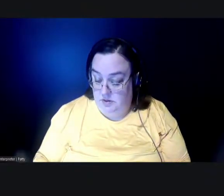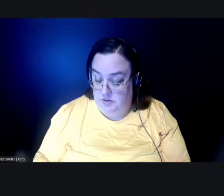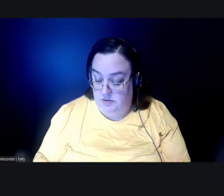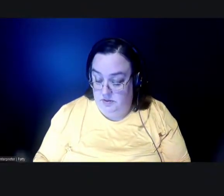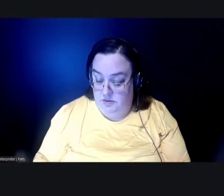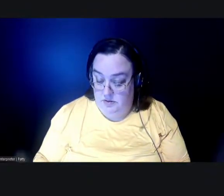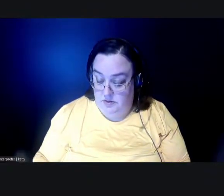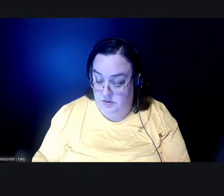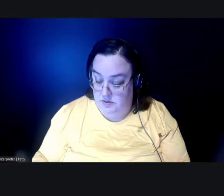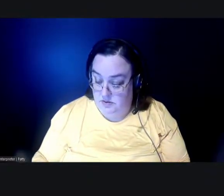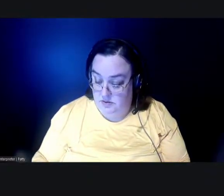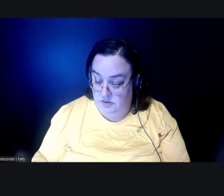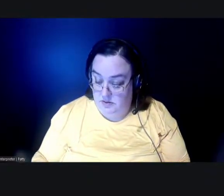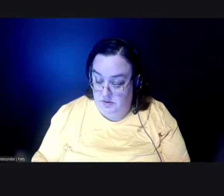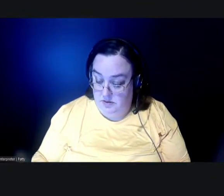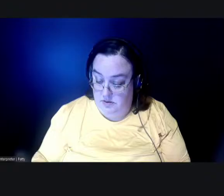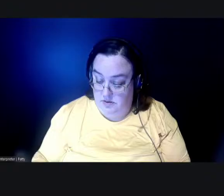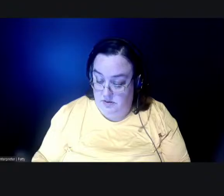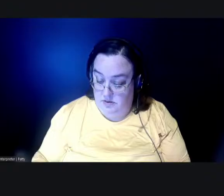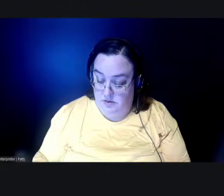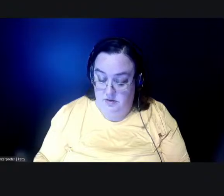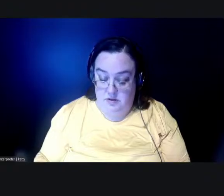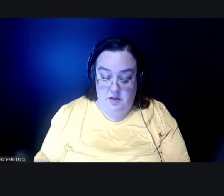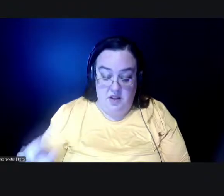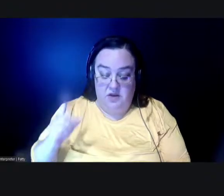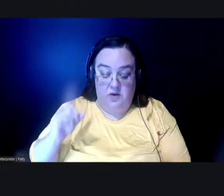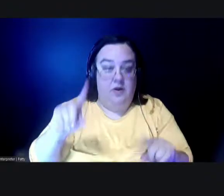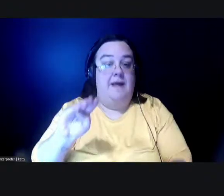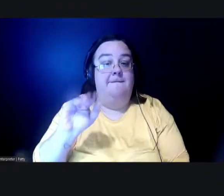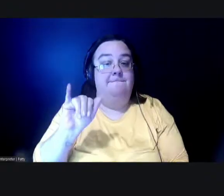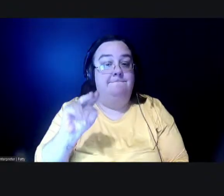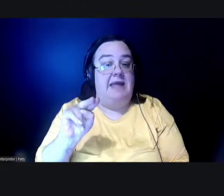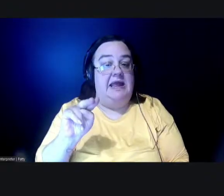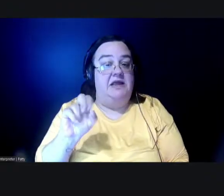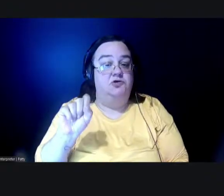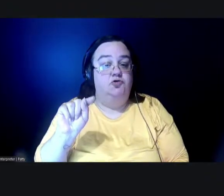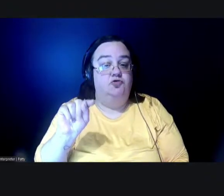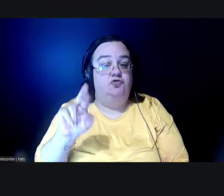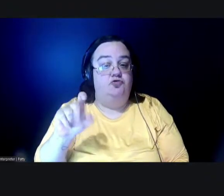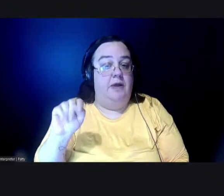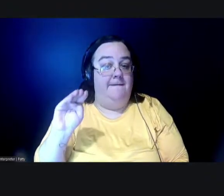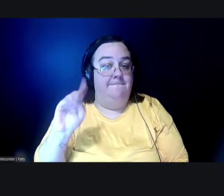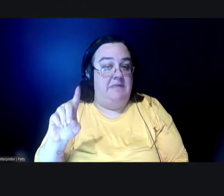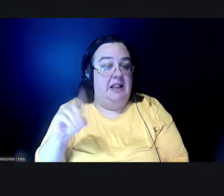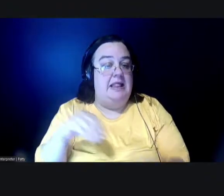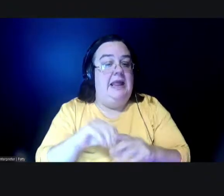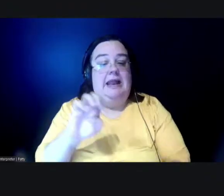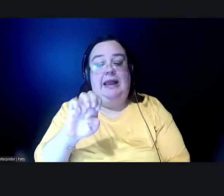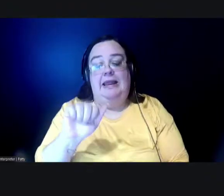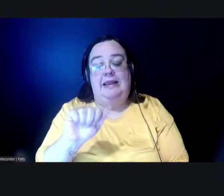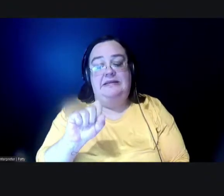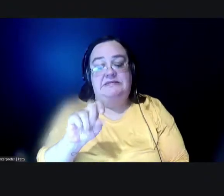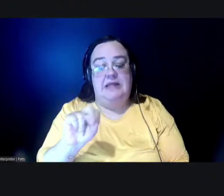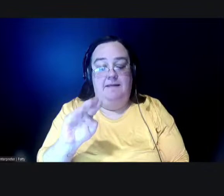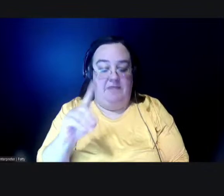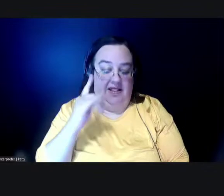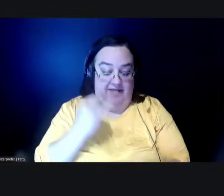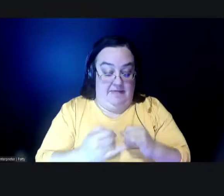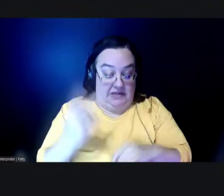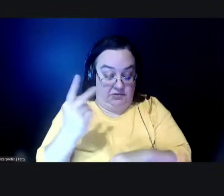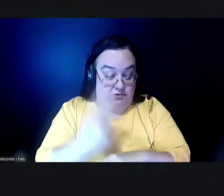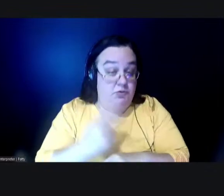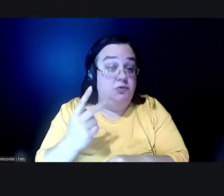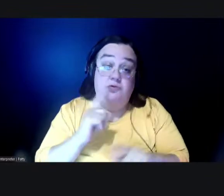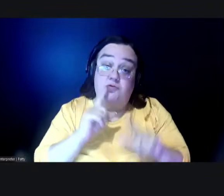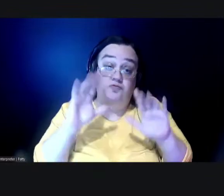Conference that I just went to, I just attended the Main Street Maryland conference in Easton, Maryland for the past 2 days. It was a